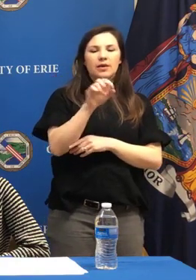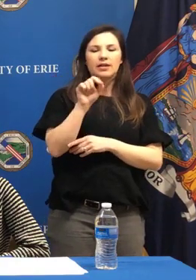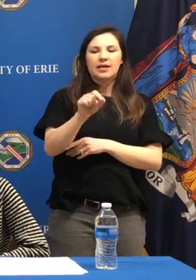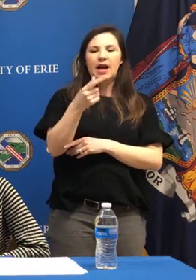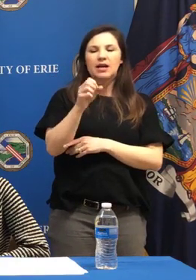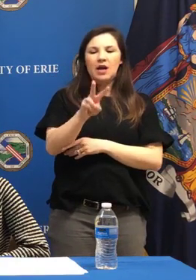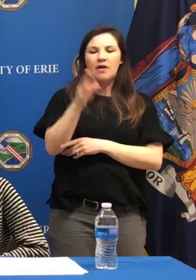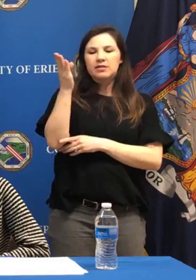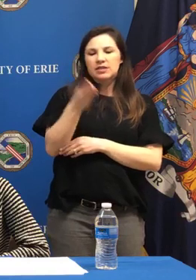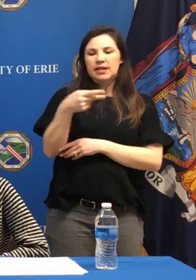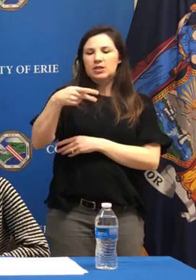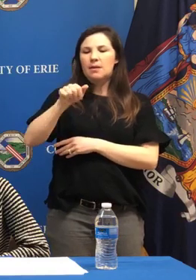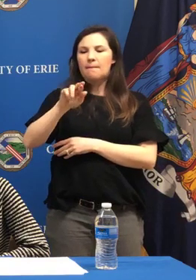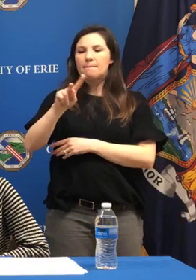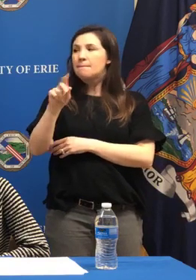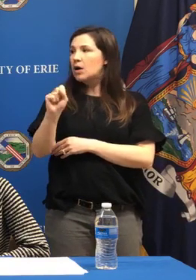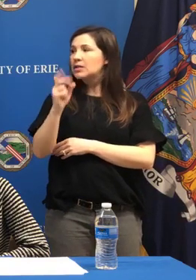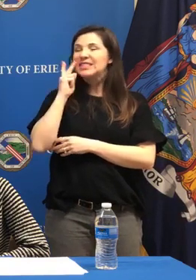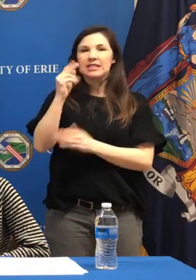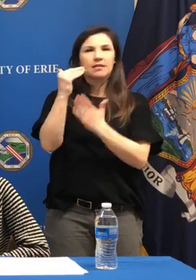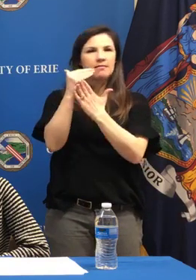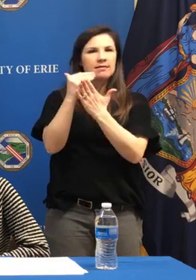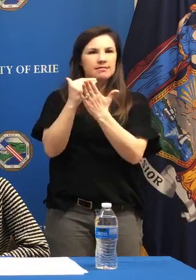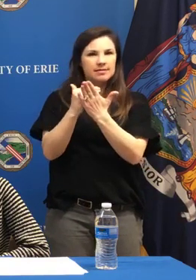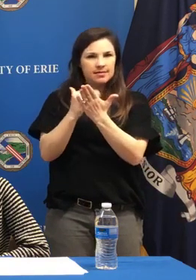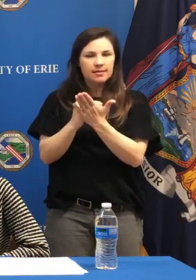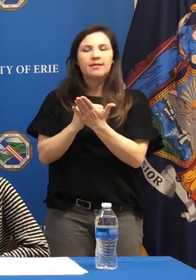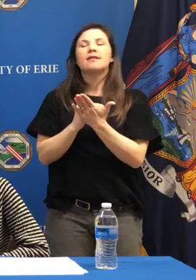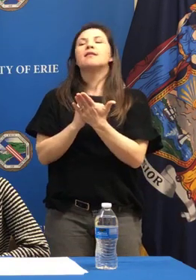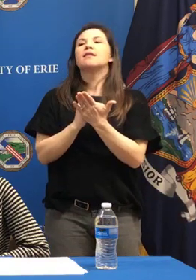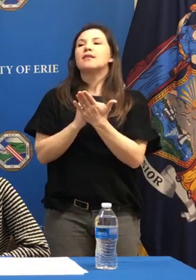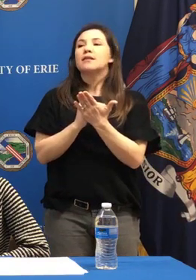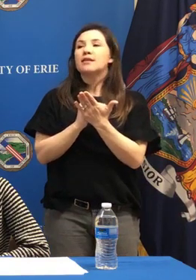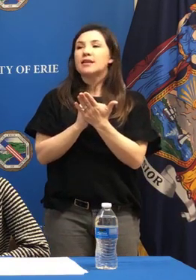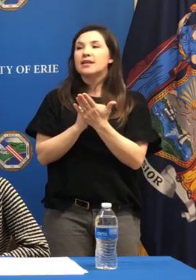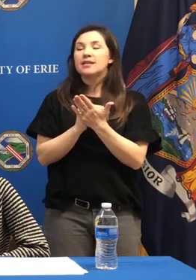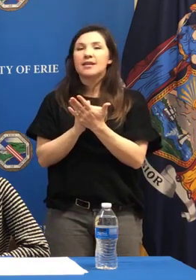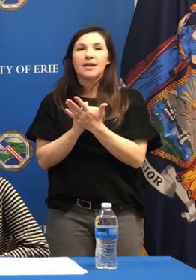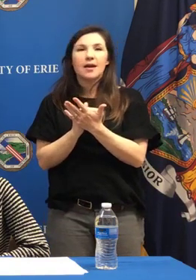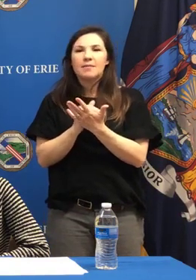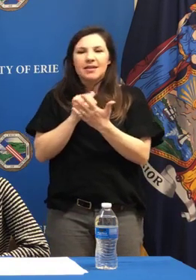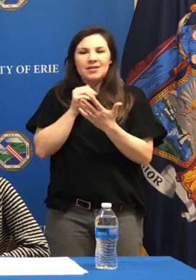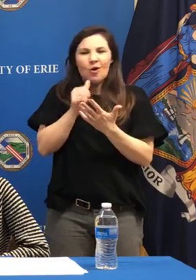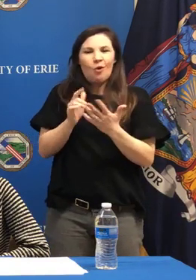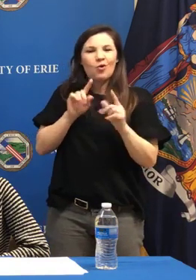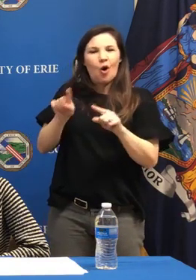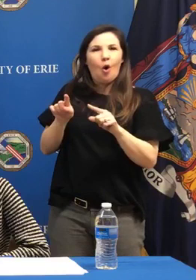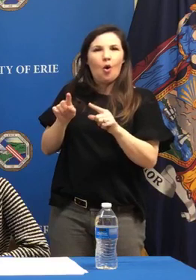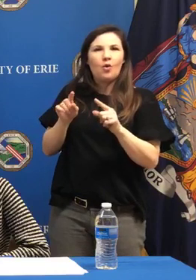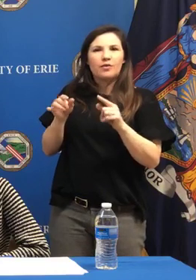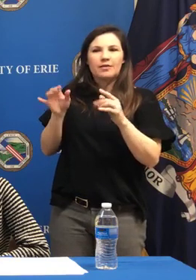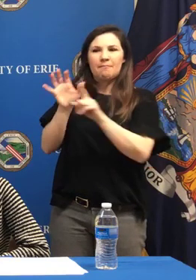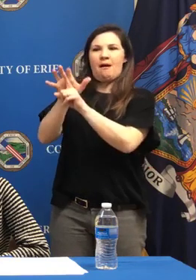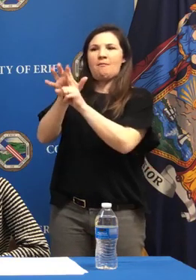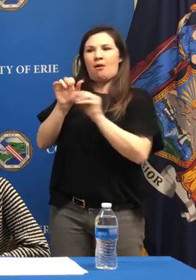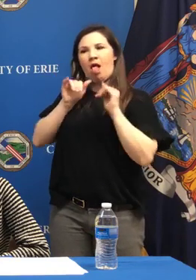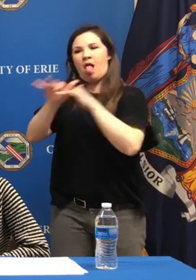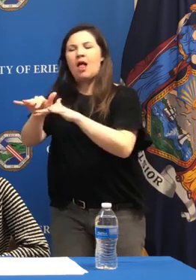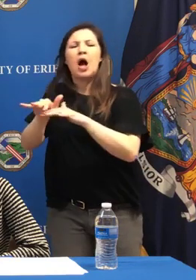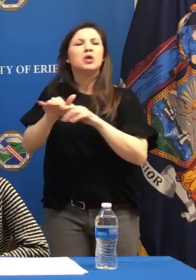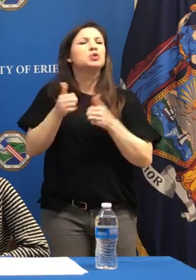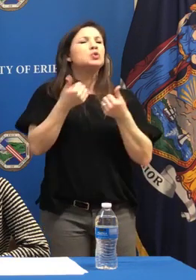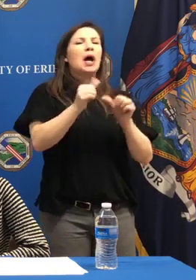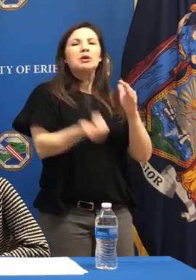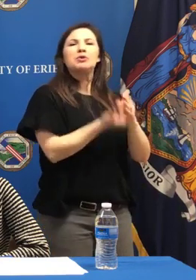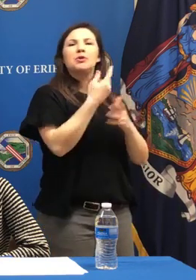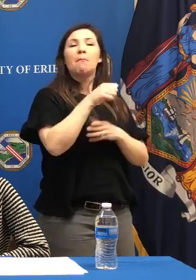erie.gov/parks. Check out the listing of the parks. And if you want to go to a park, don't go to the one that lots of people are probably going to go. Go to a different one. Experiment. Go